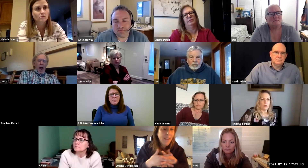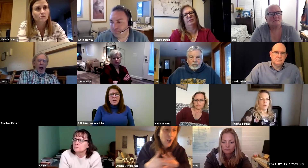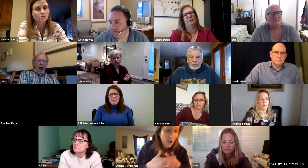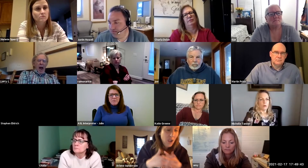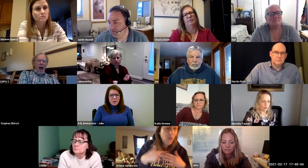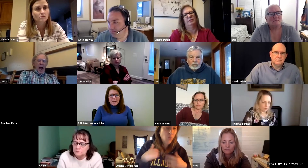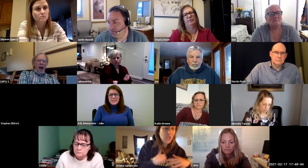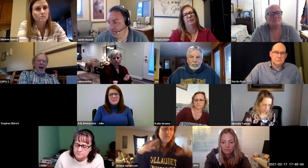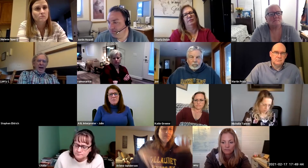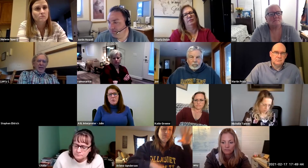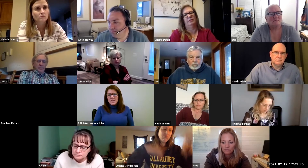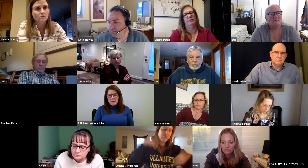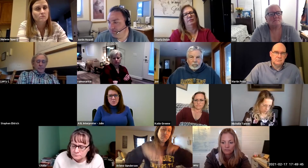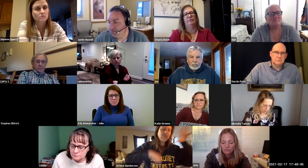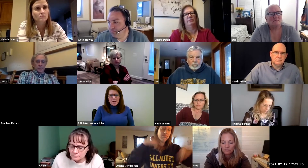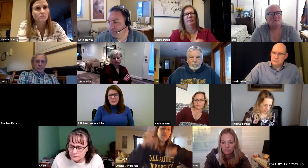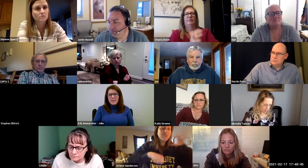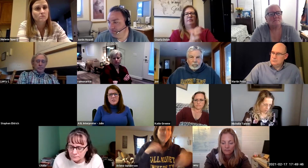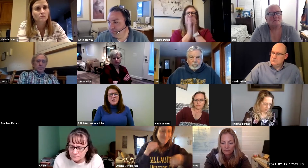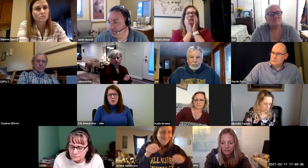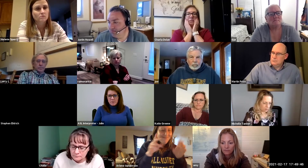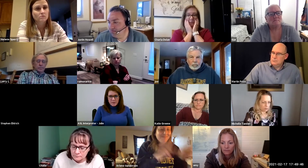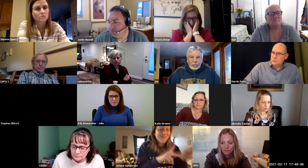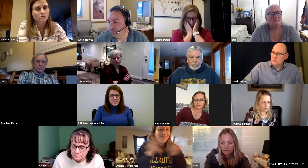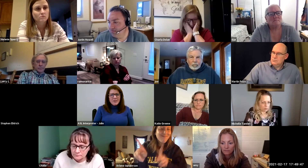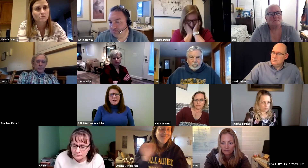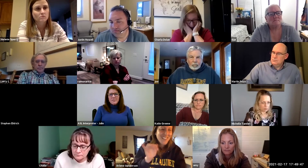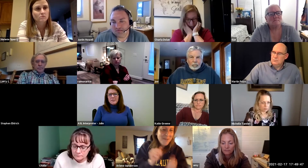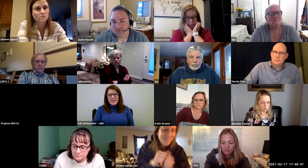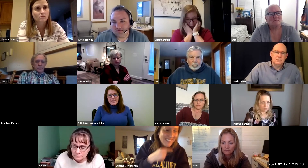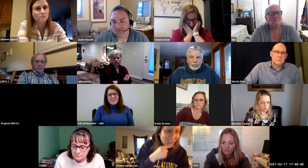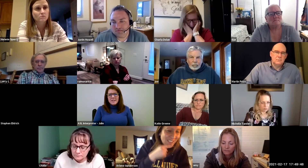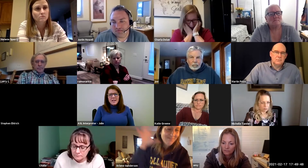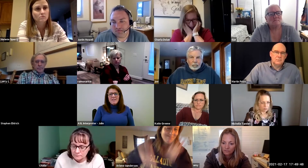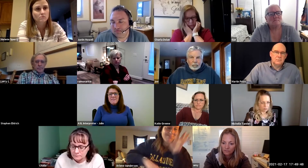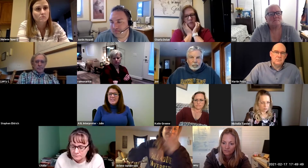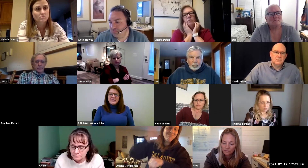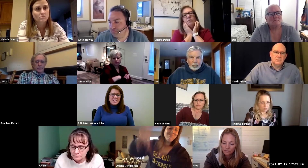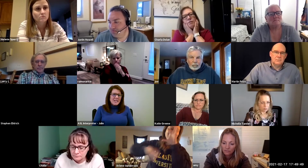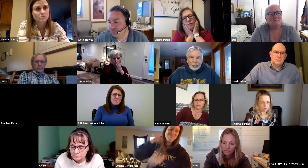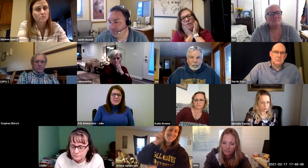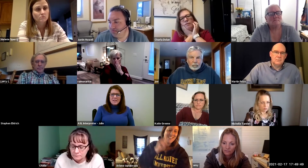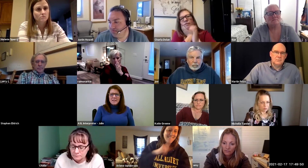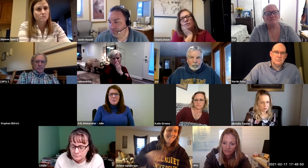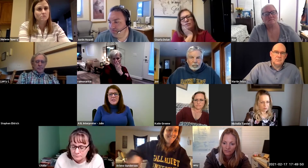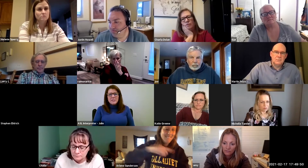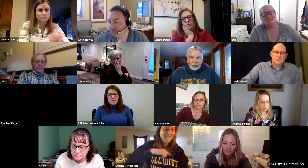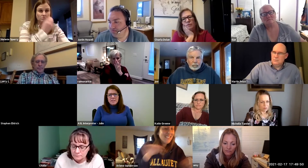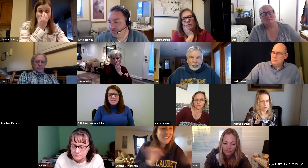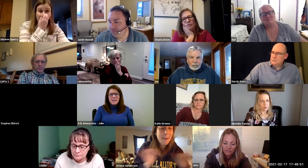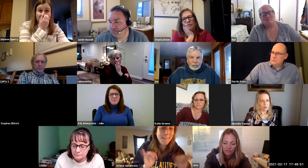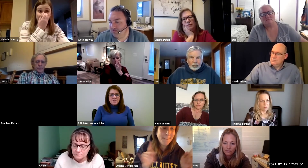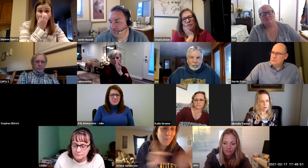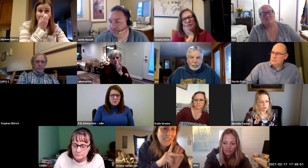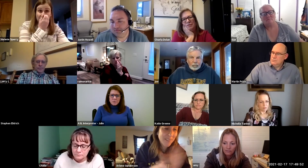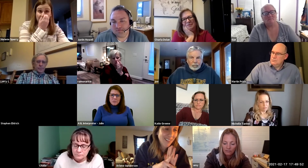who were here way before us, before we came to America and took over the land. And I feel like that's the same thing that we